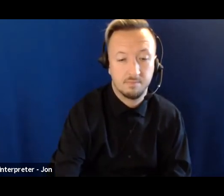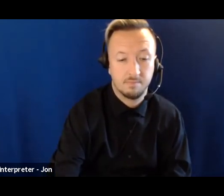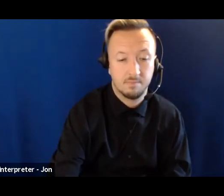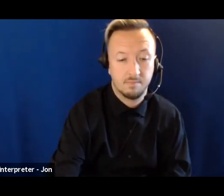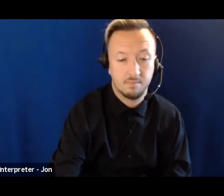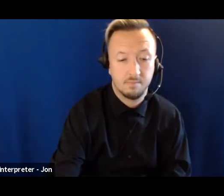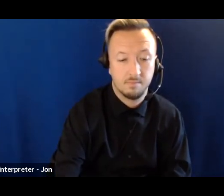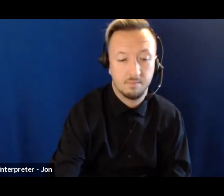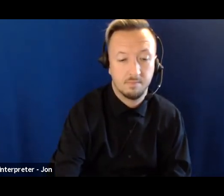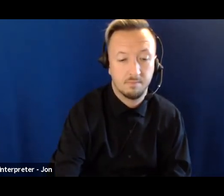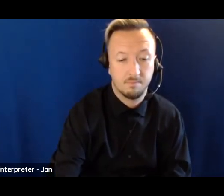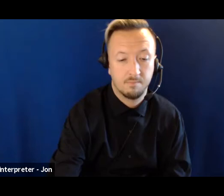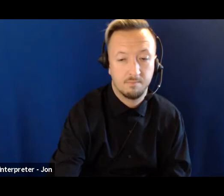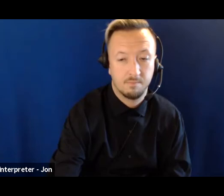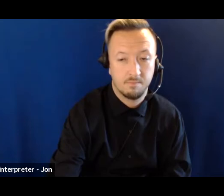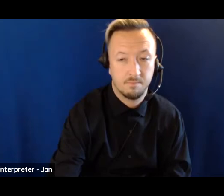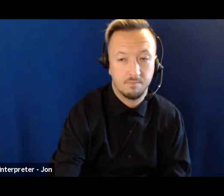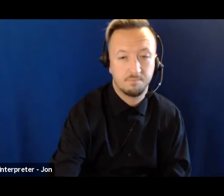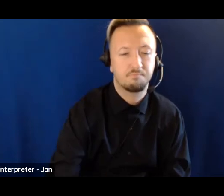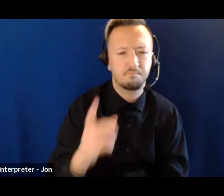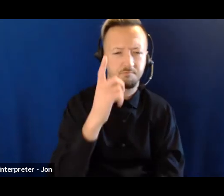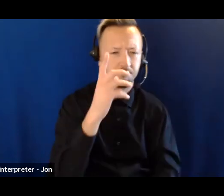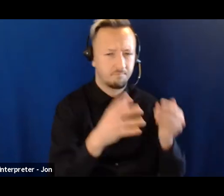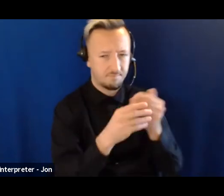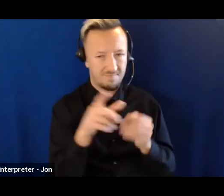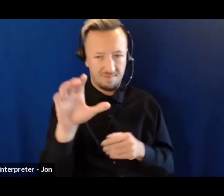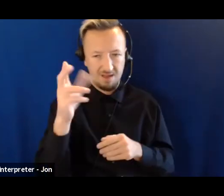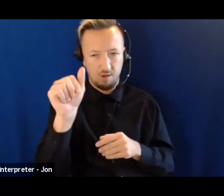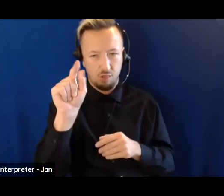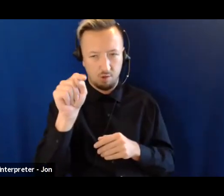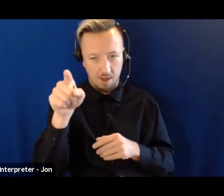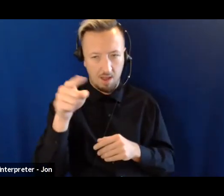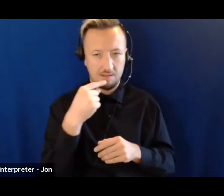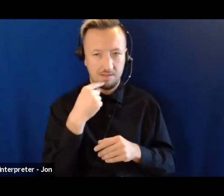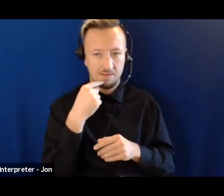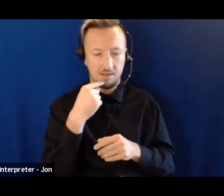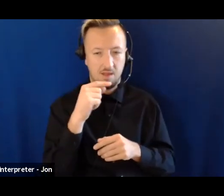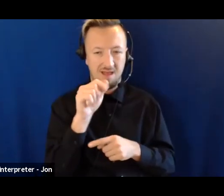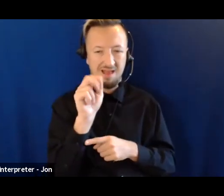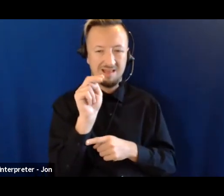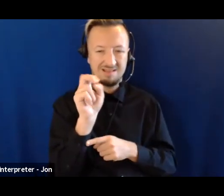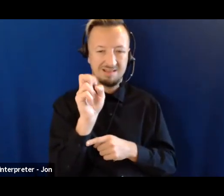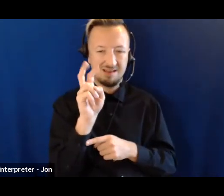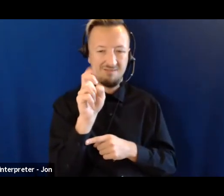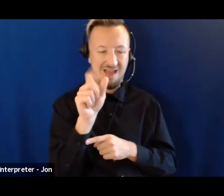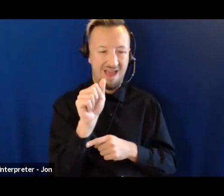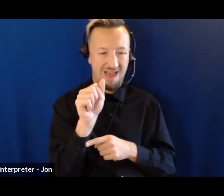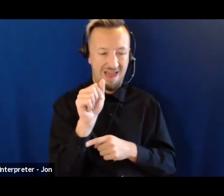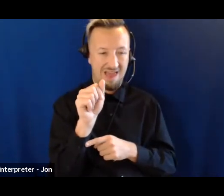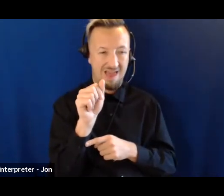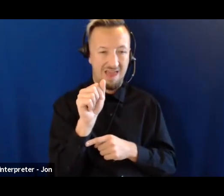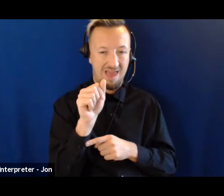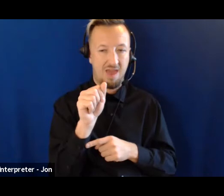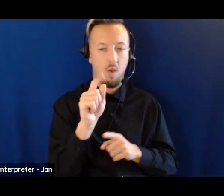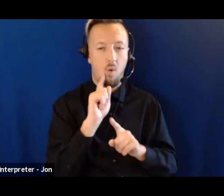One thing I did see in the chat that from the Nevada SILC, that their executive order states that they can become